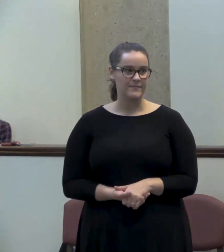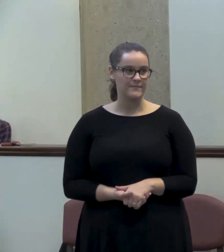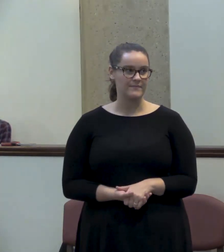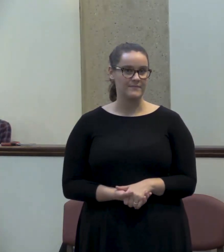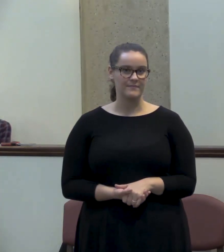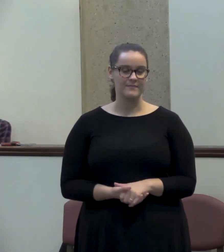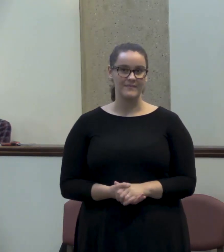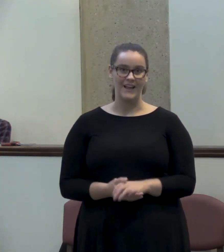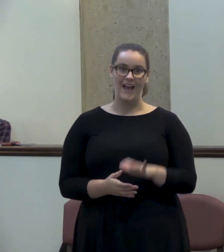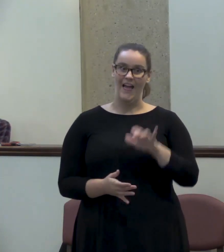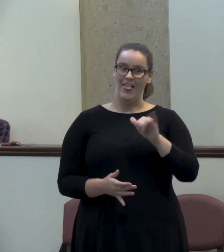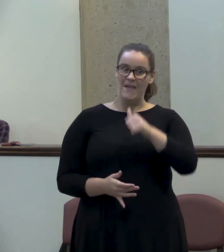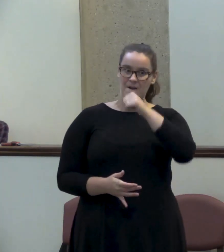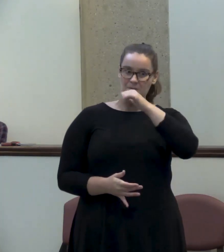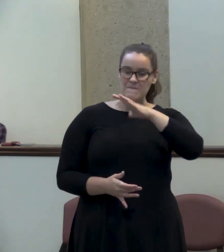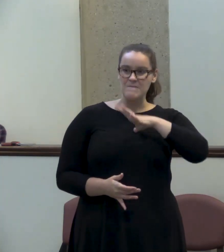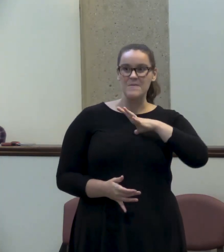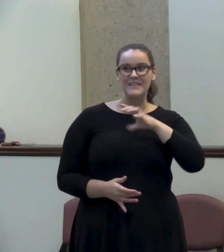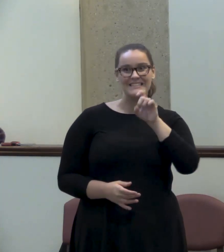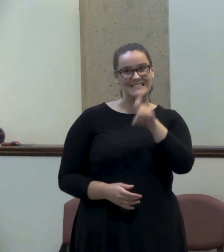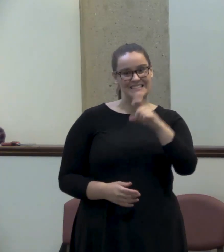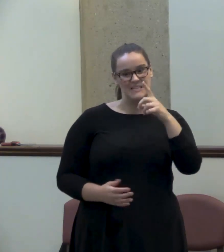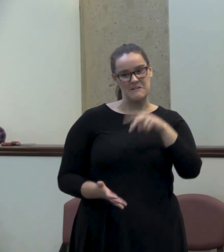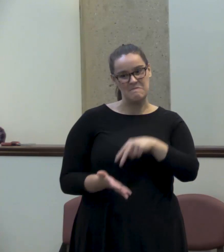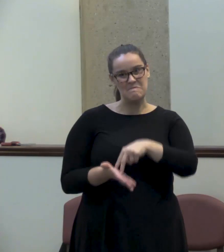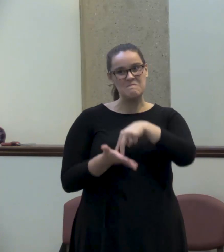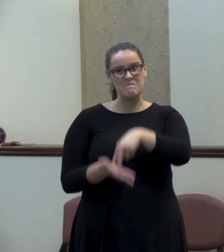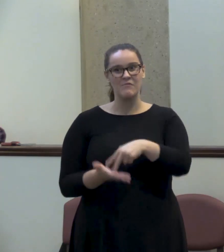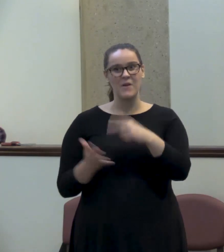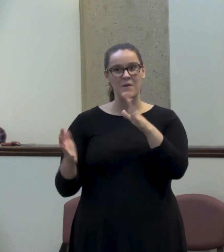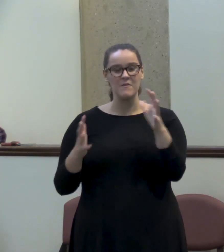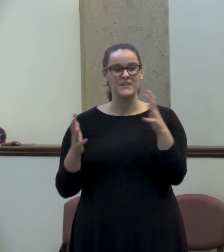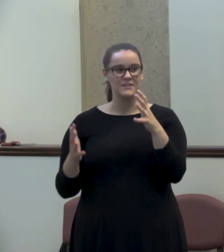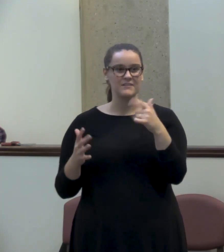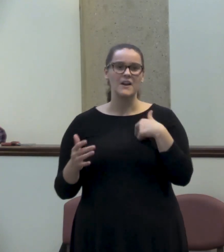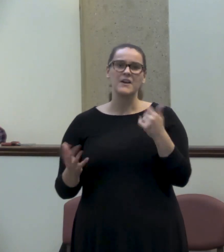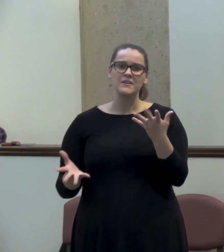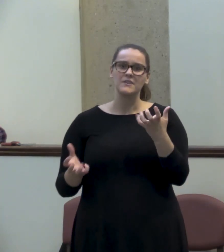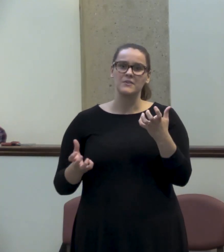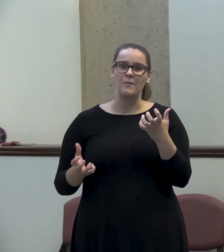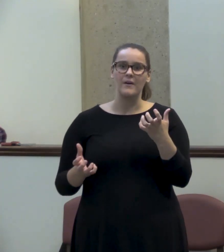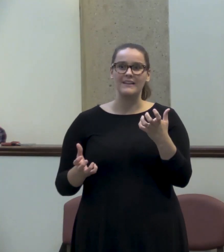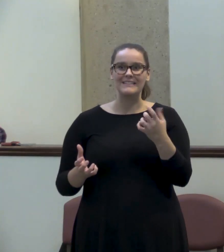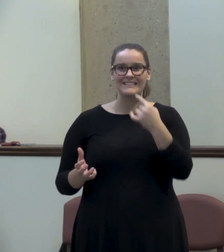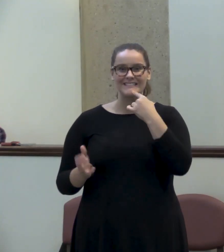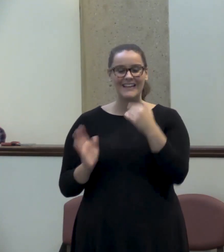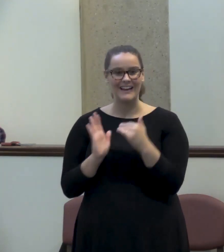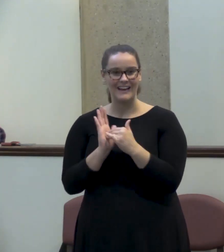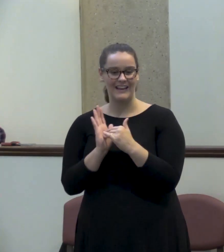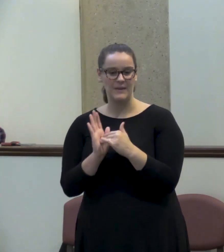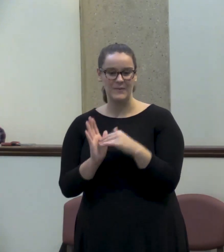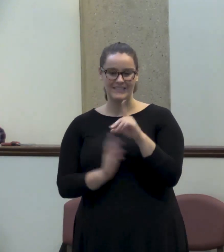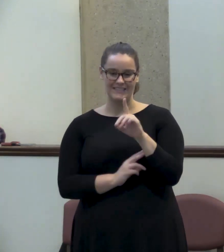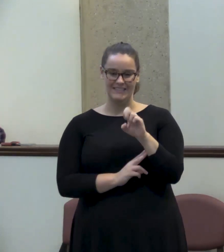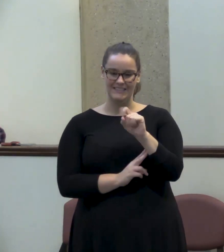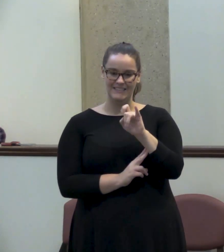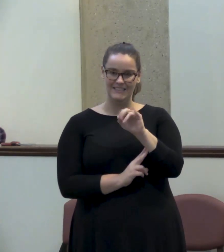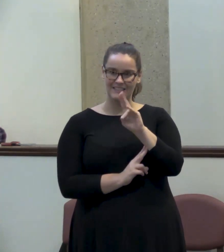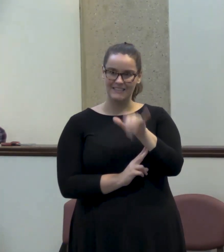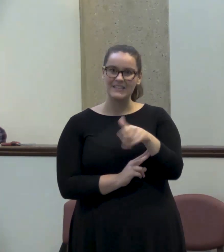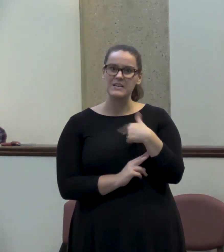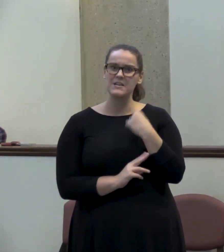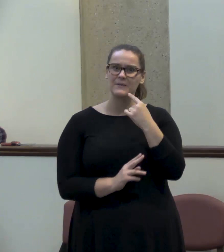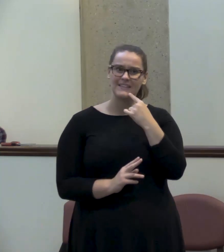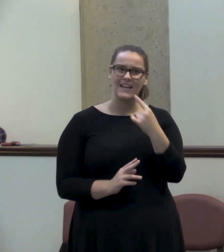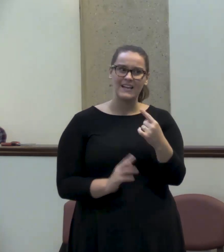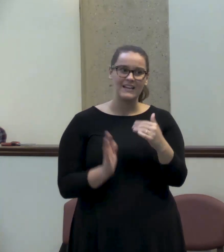Yeah, that woman, that deserves a standing ovation for sure. I just want to echo some of what Destiny was saying about what's going on here. I just wanted to